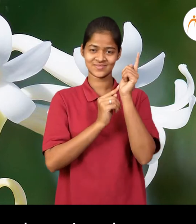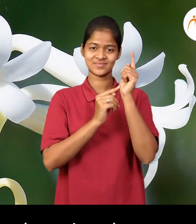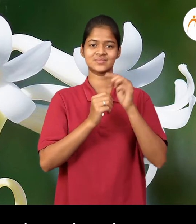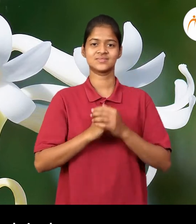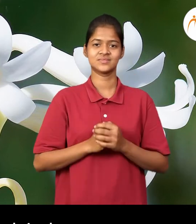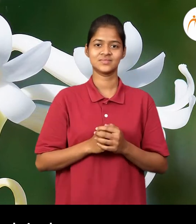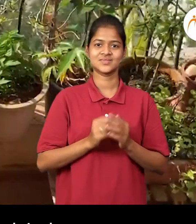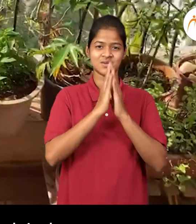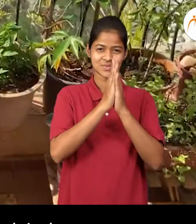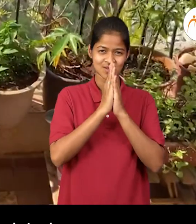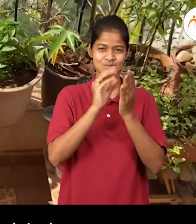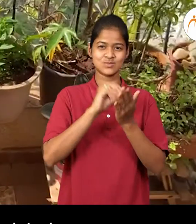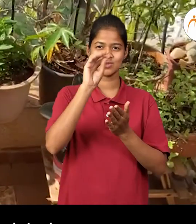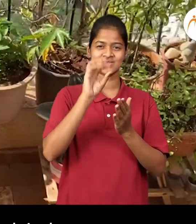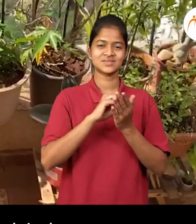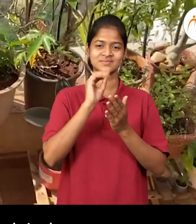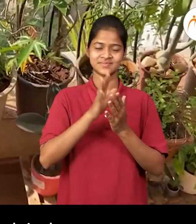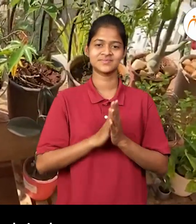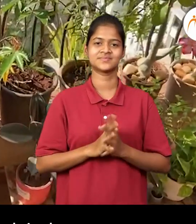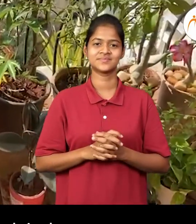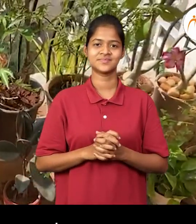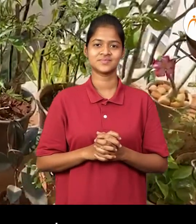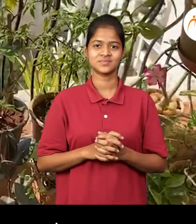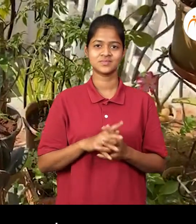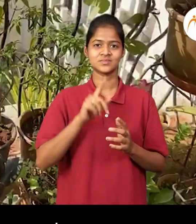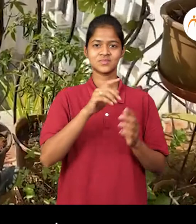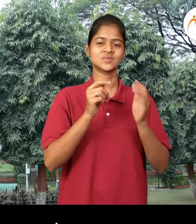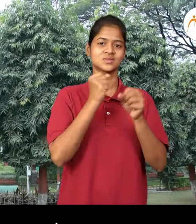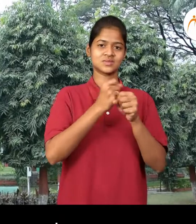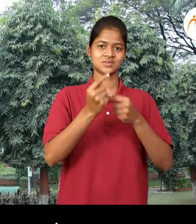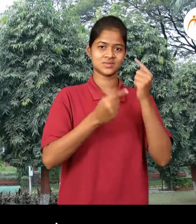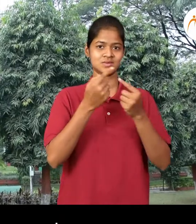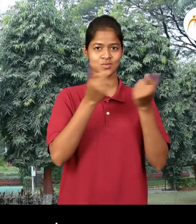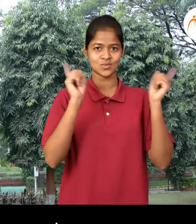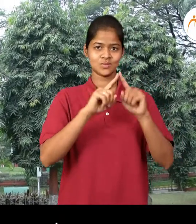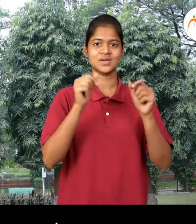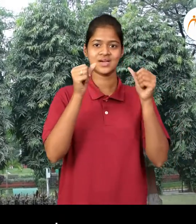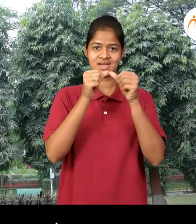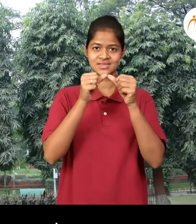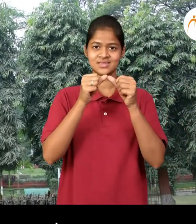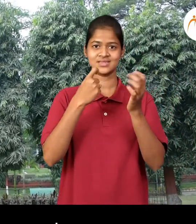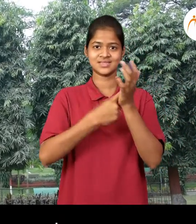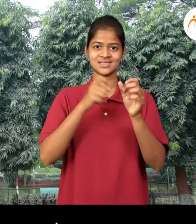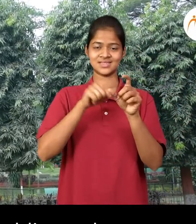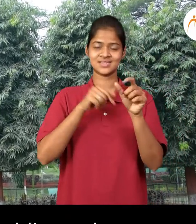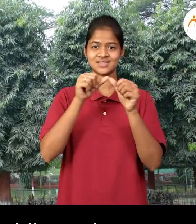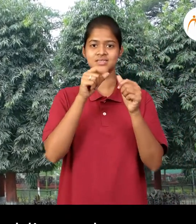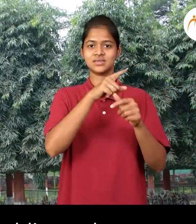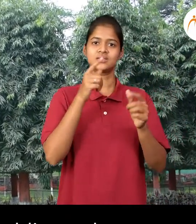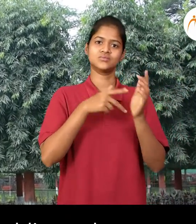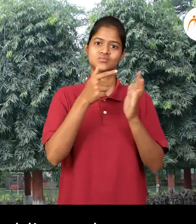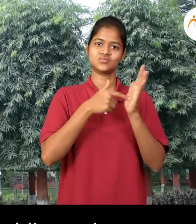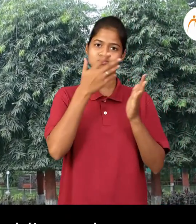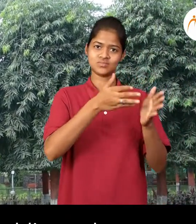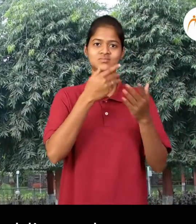rose there is tulsi also this is the park this